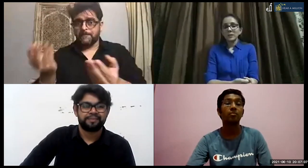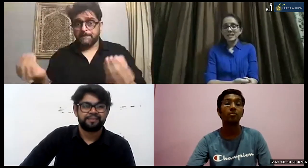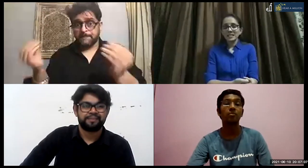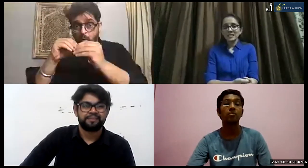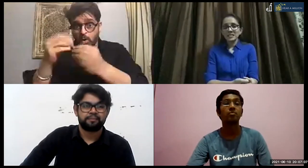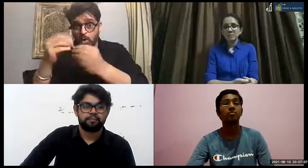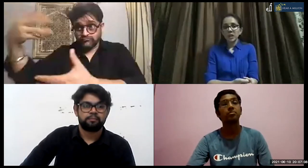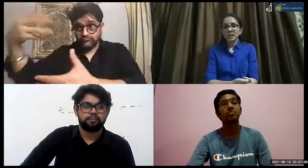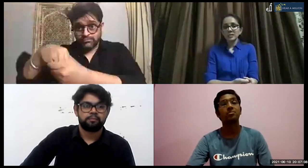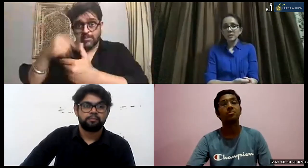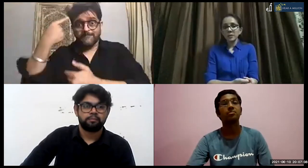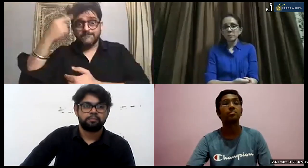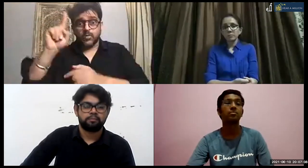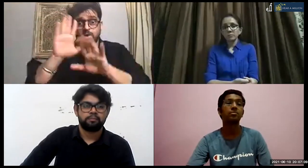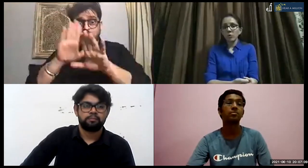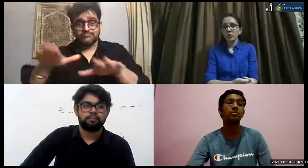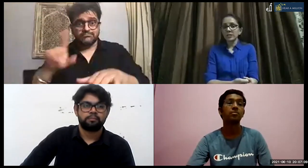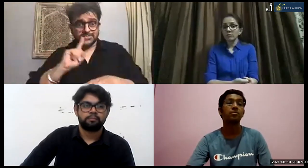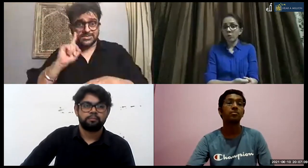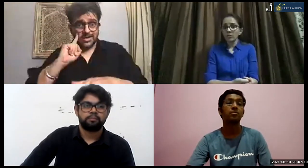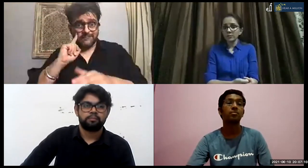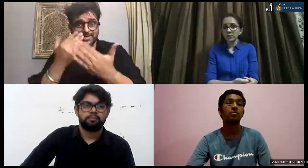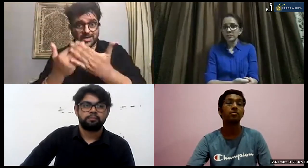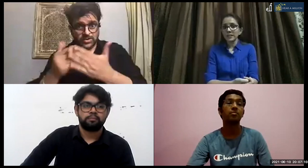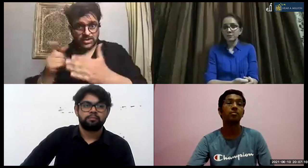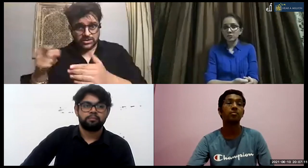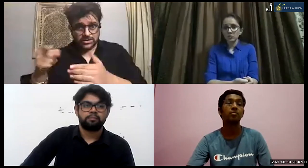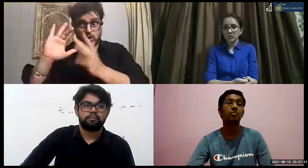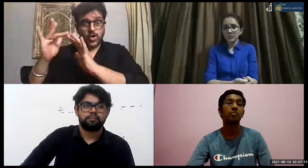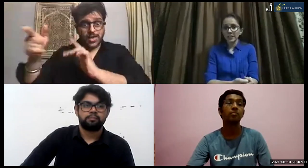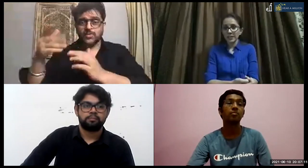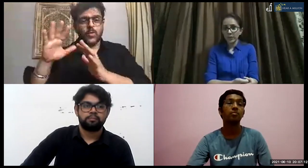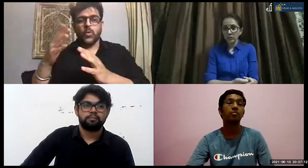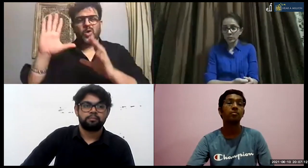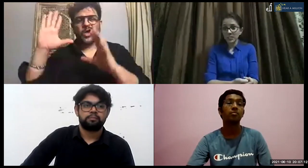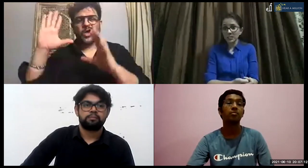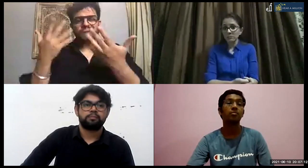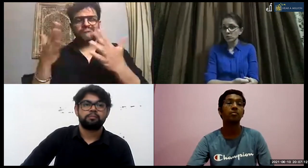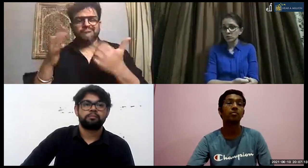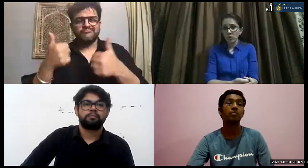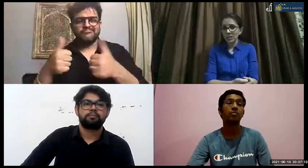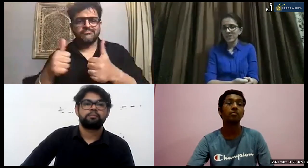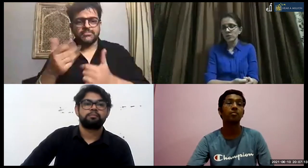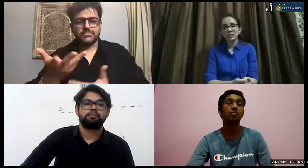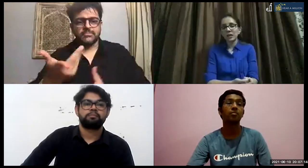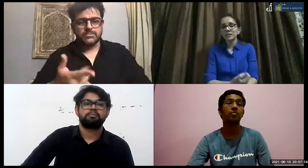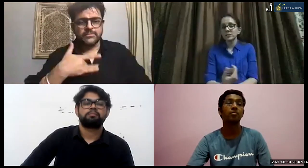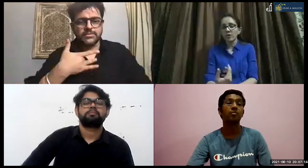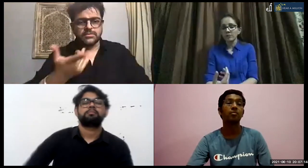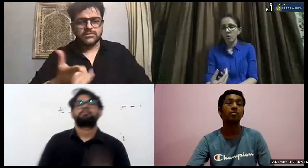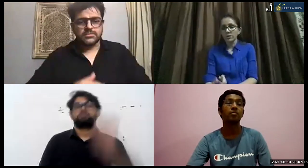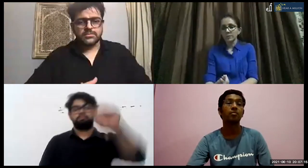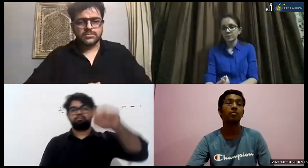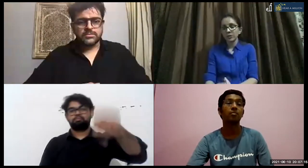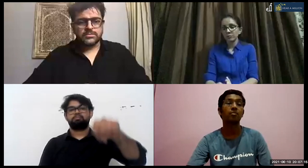So parents, are they more involved for their deaf children in their education when it comes to online, or are they